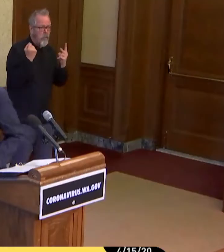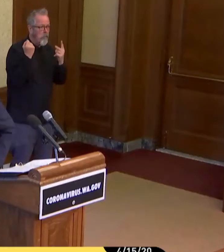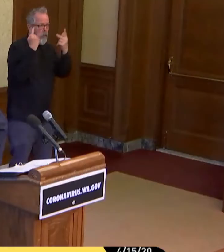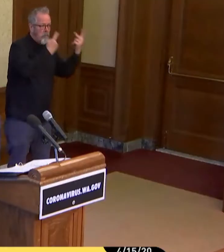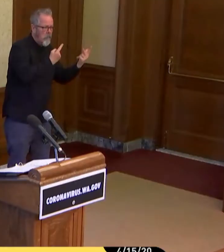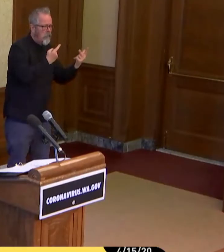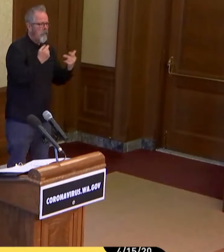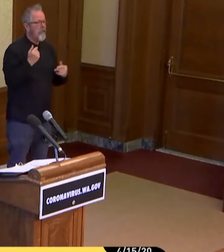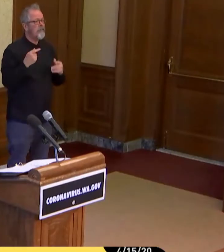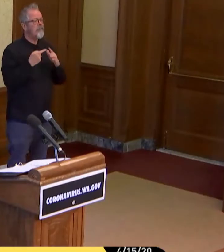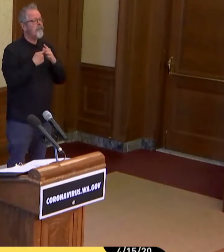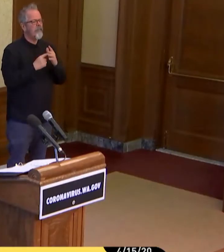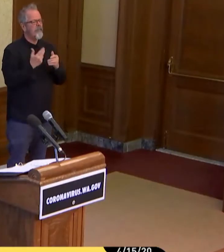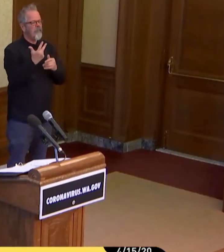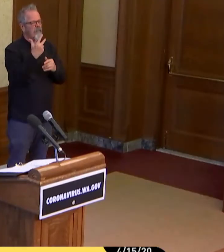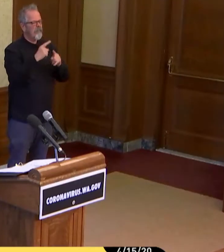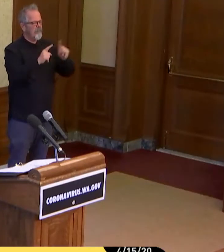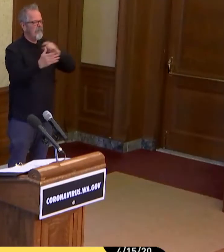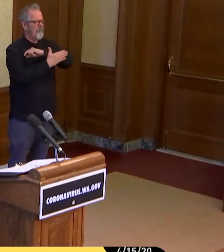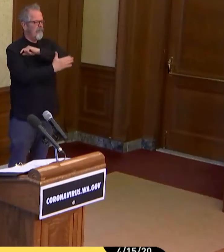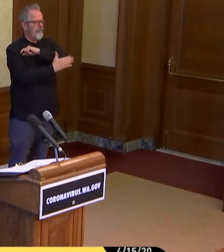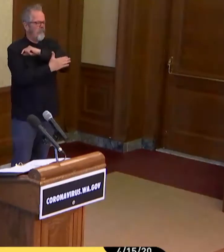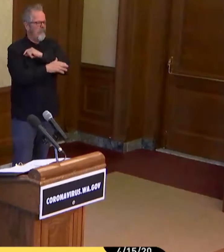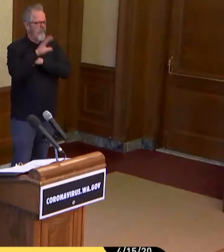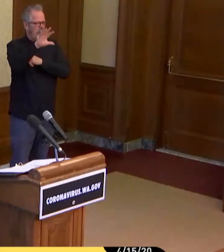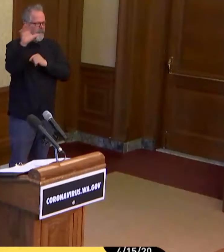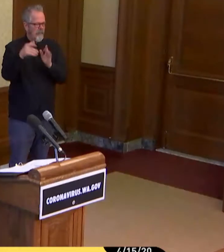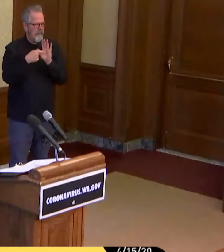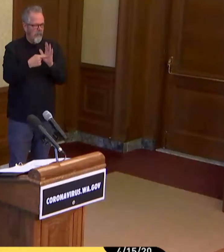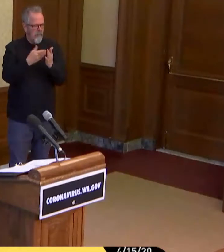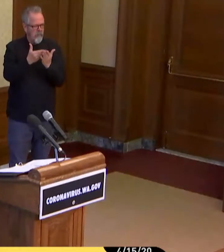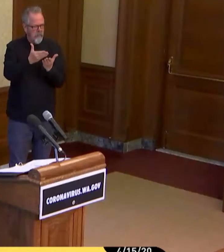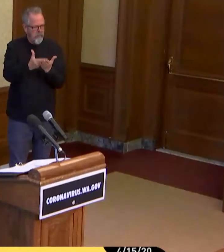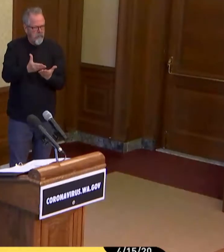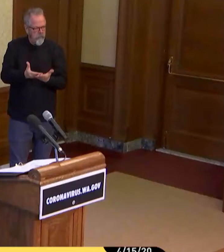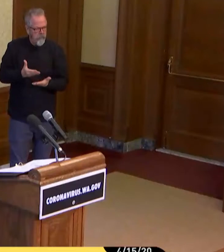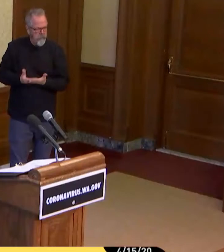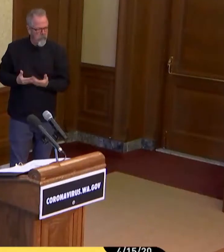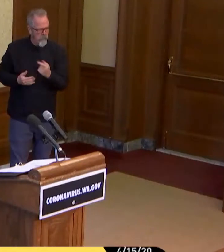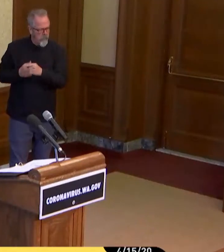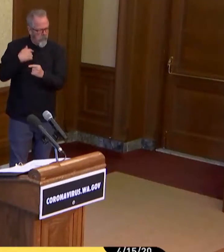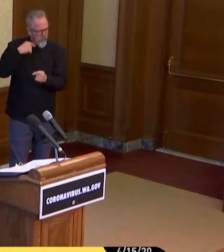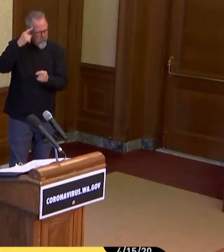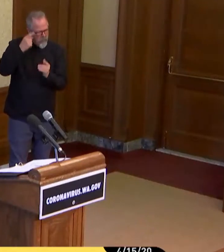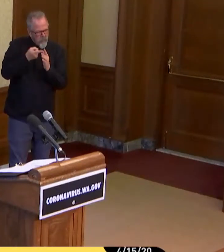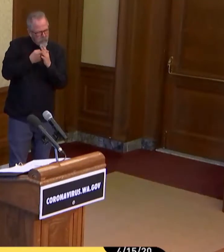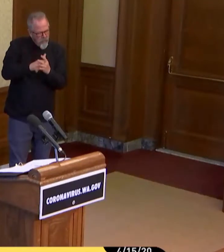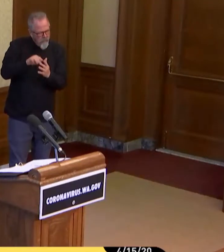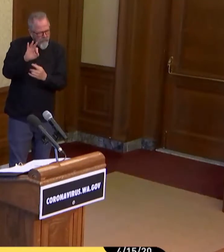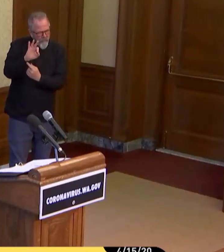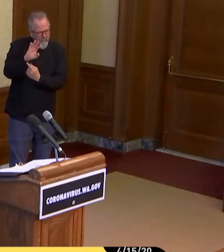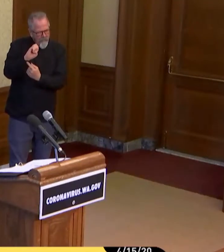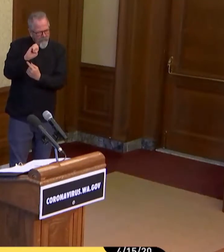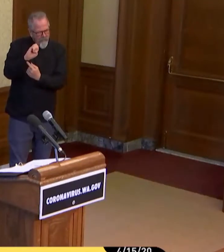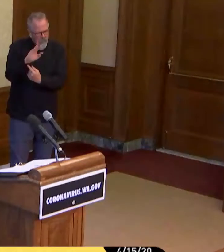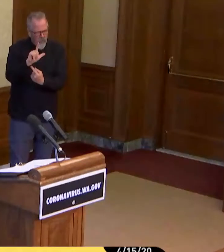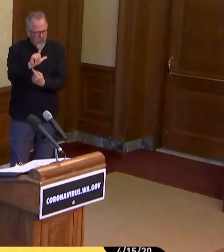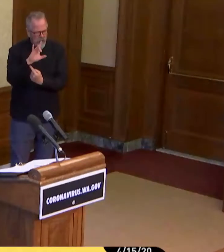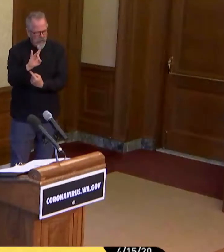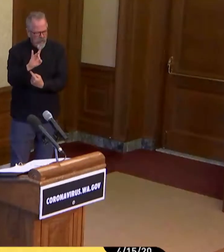transmission, the curve starts on February 28th and goes down to